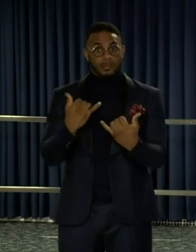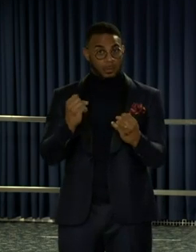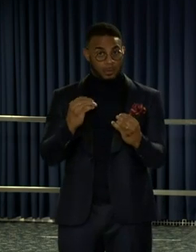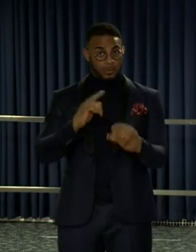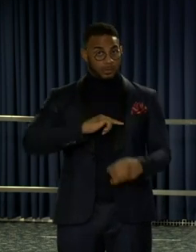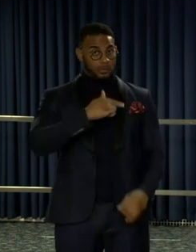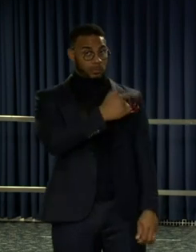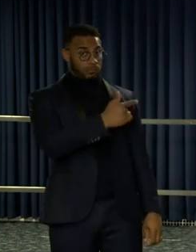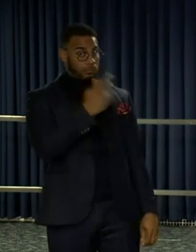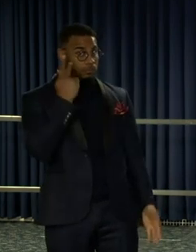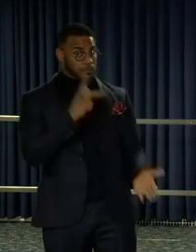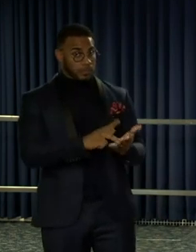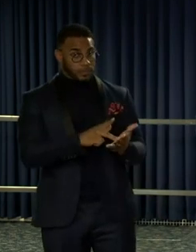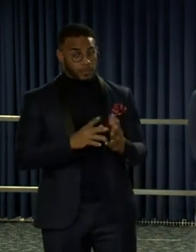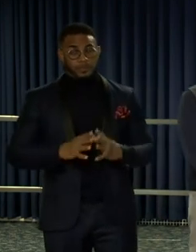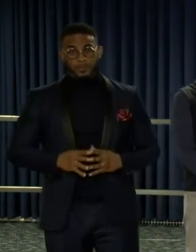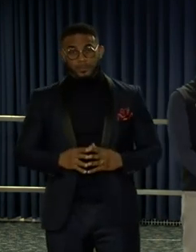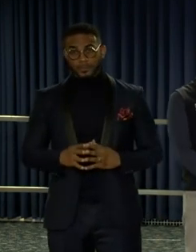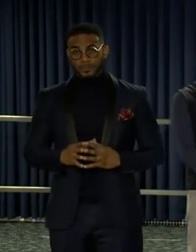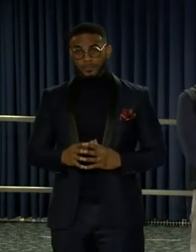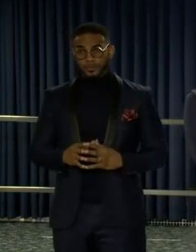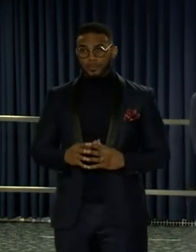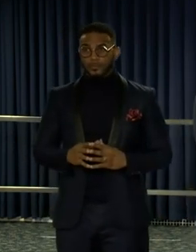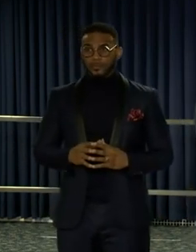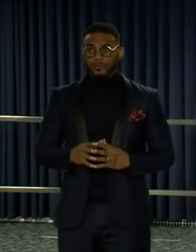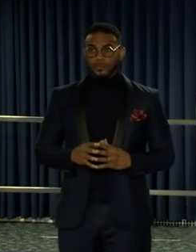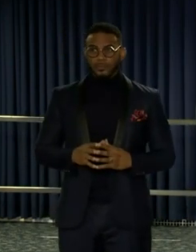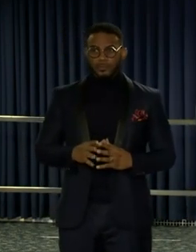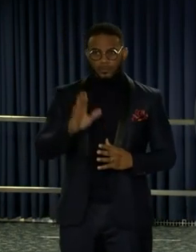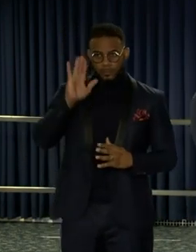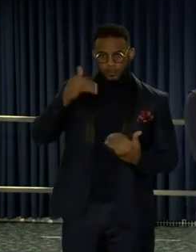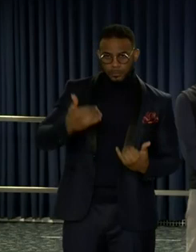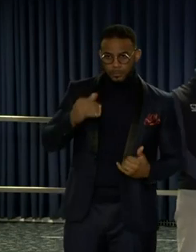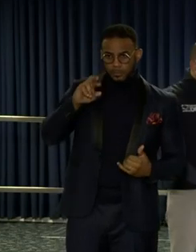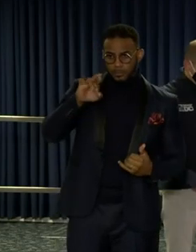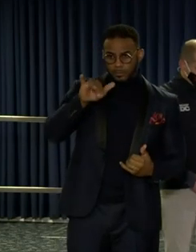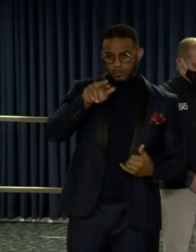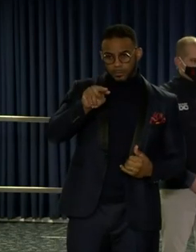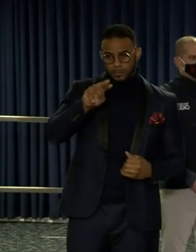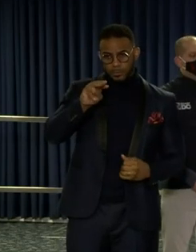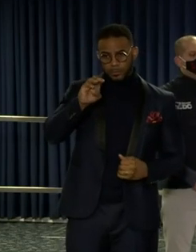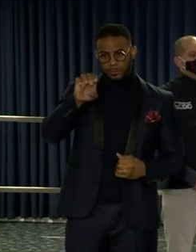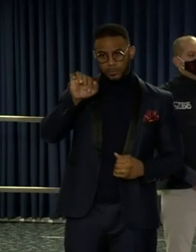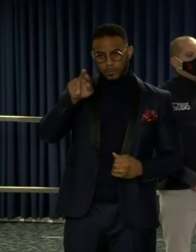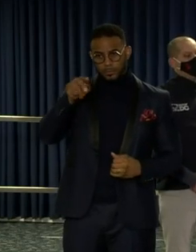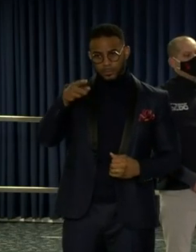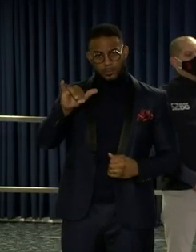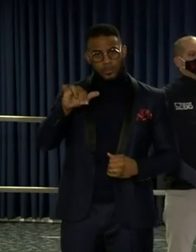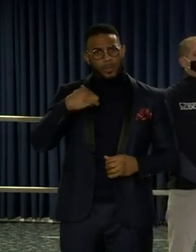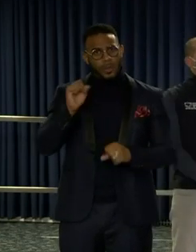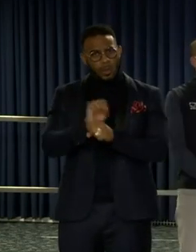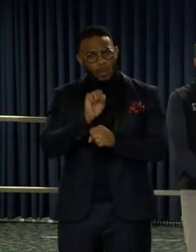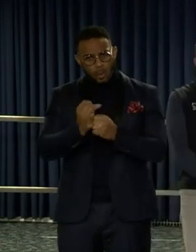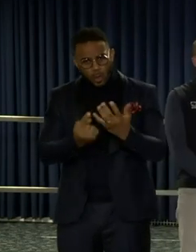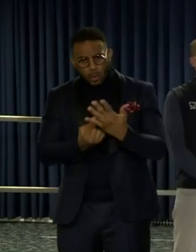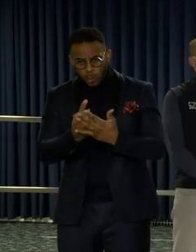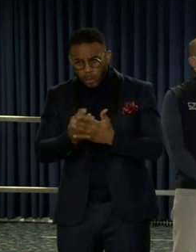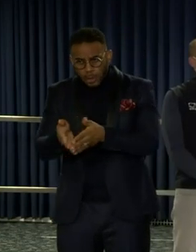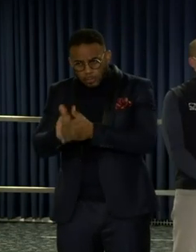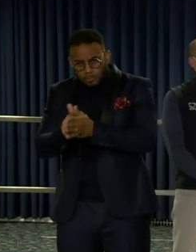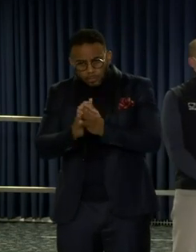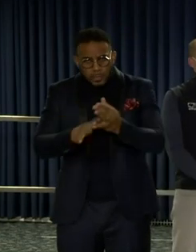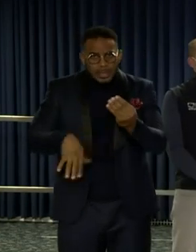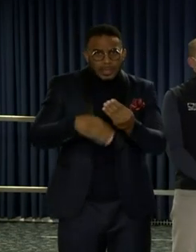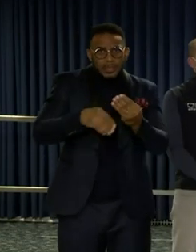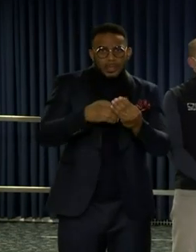let me go to the Secretary. Hi, this is Ryan McCarthy. When we were working through the additional requests,